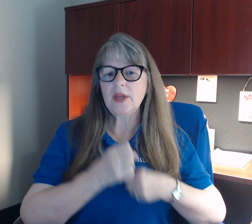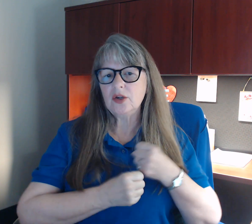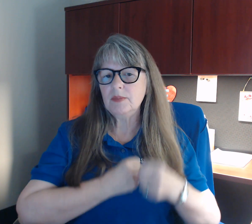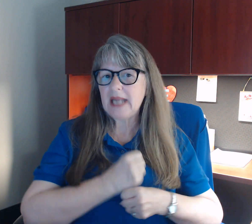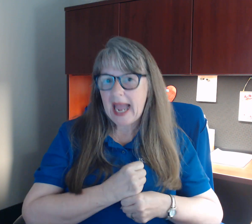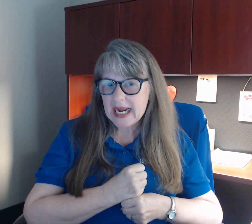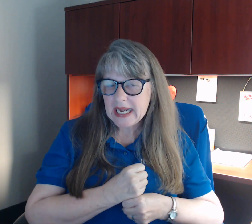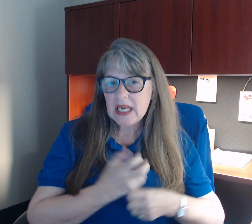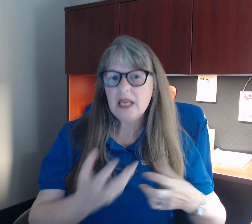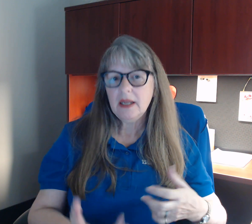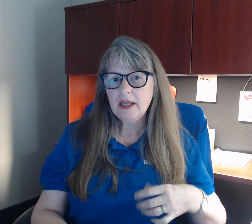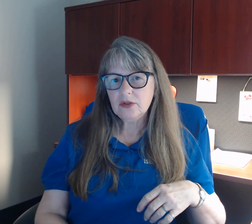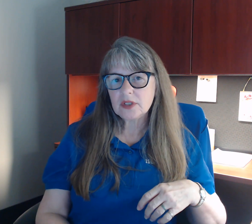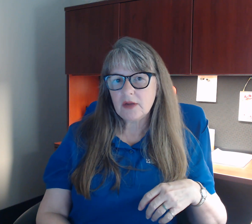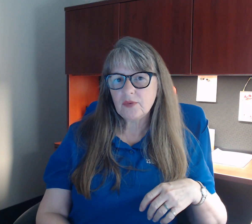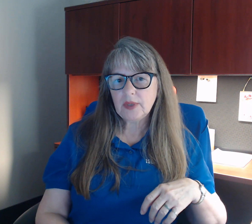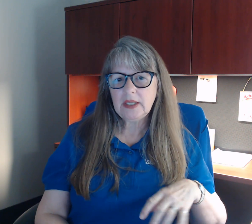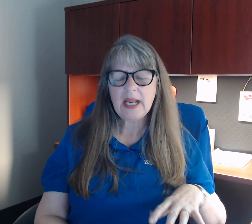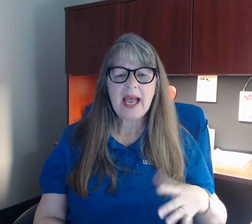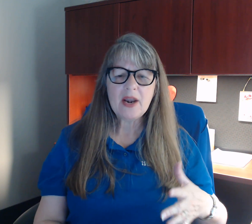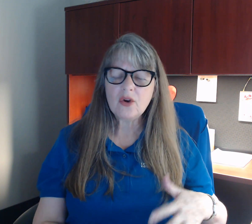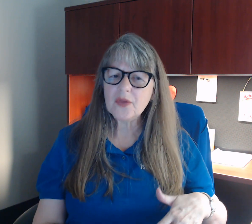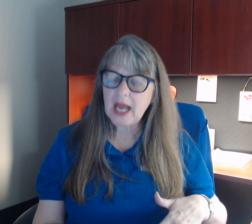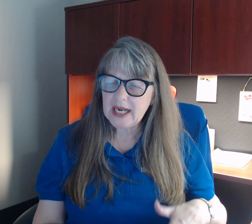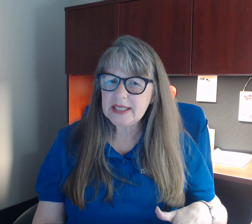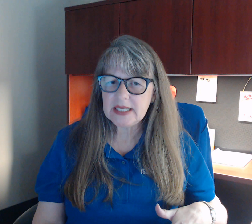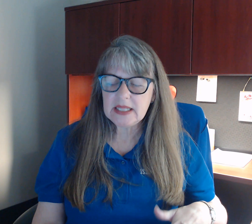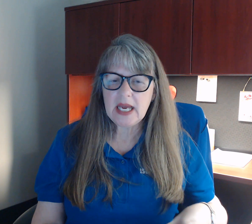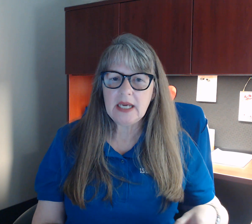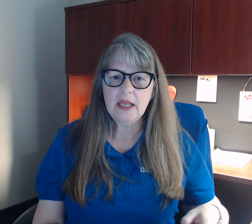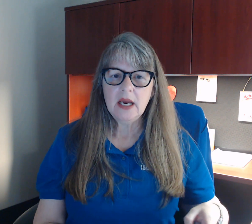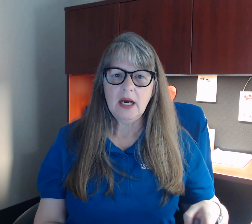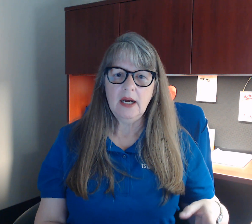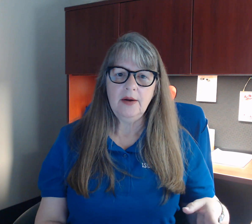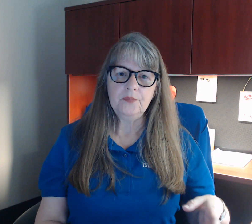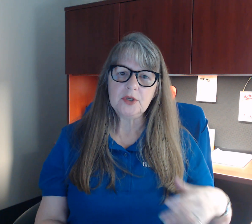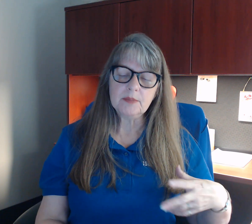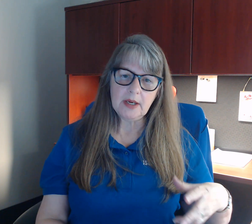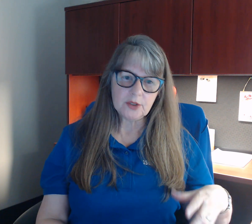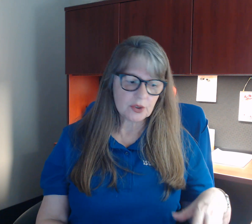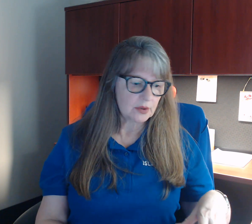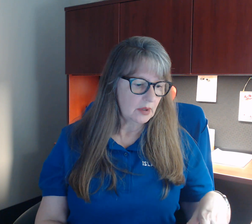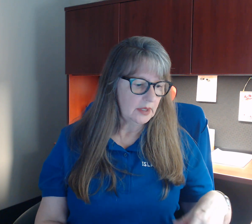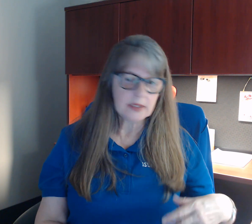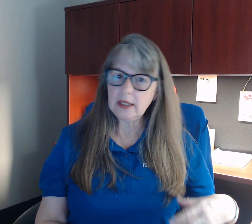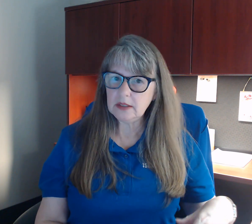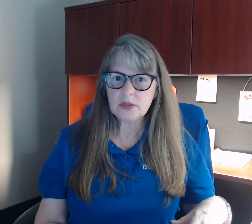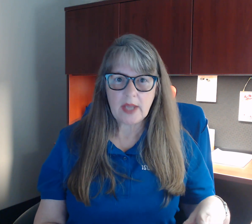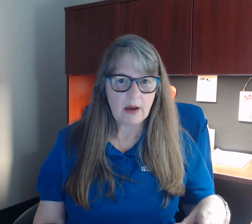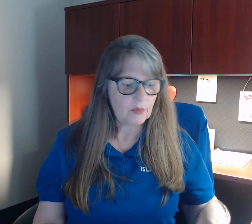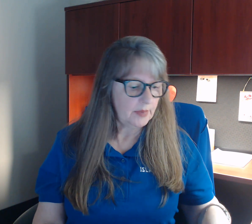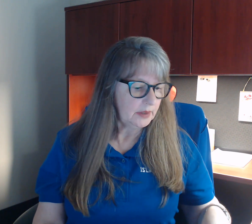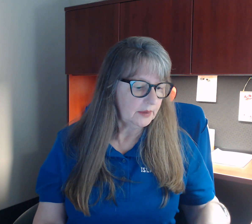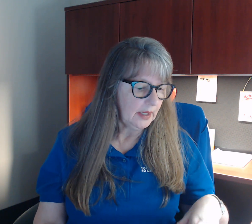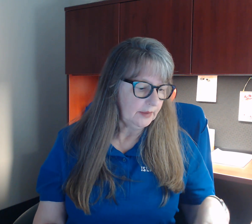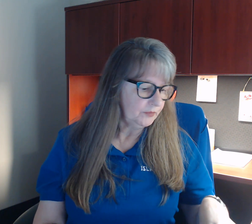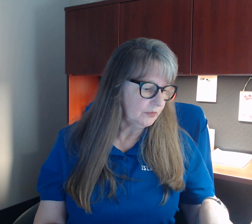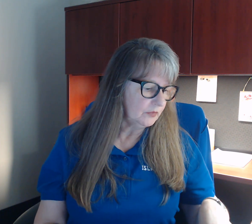could be agony and suffering. I don't know that I see that as much down in the south, but you can